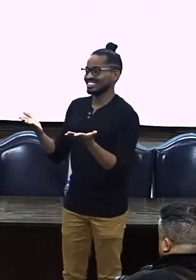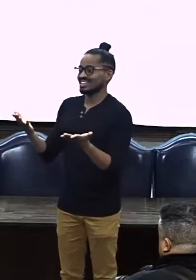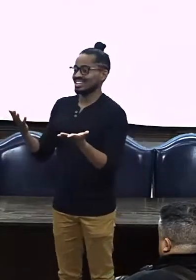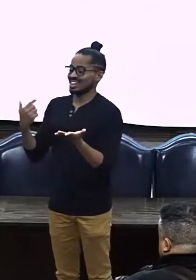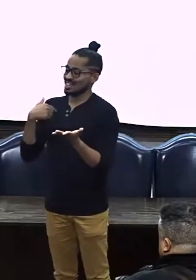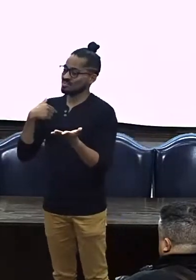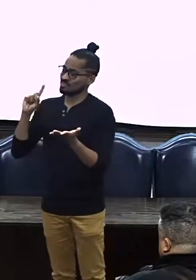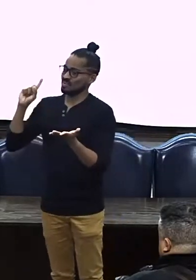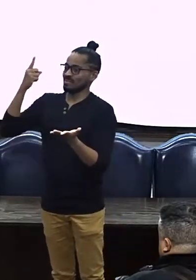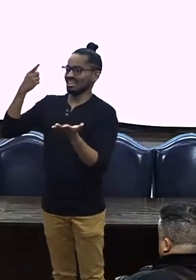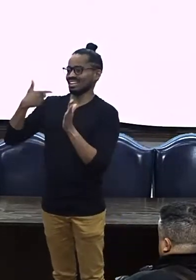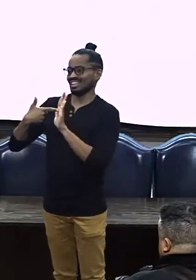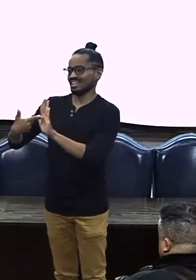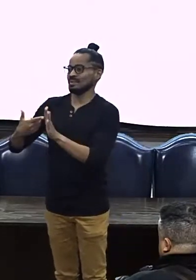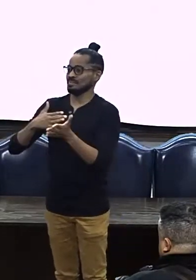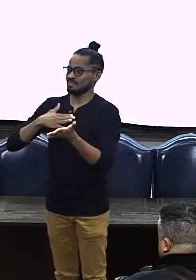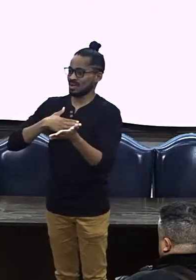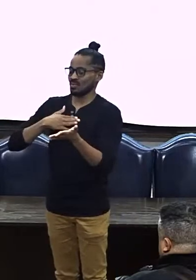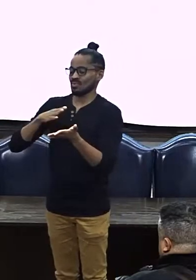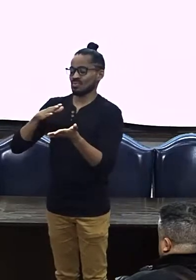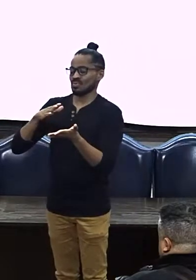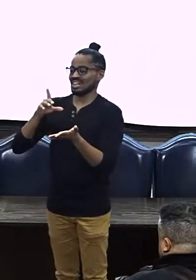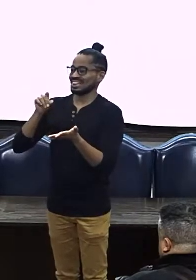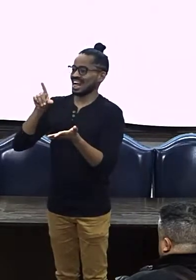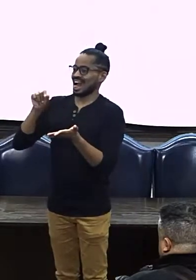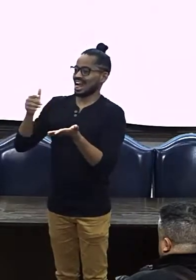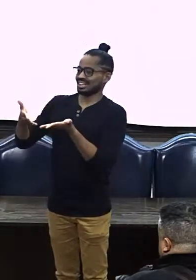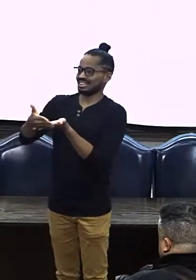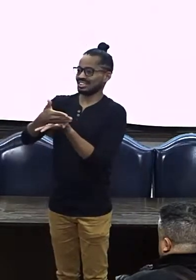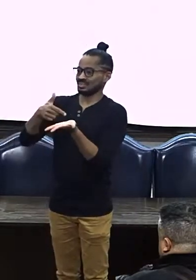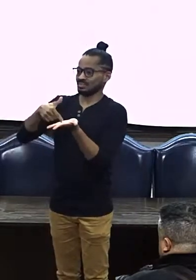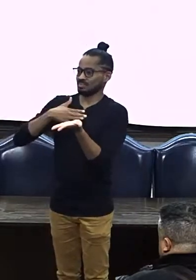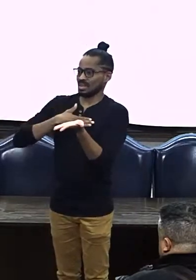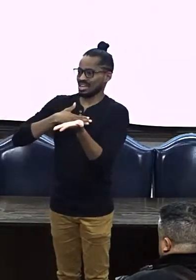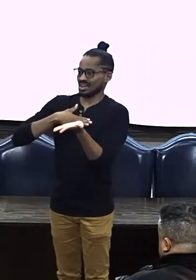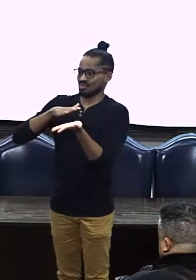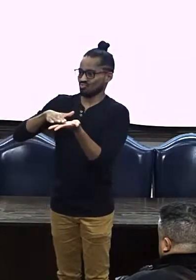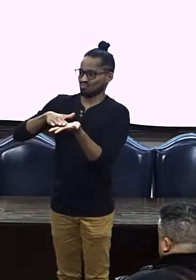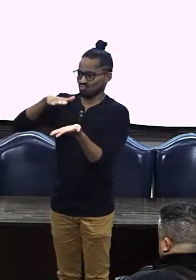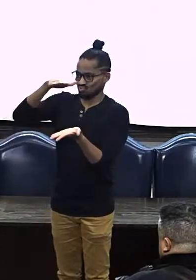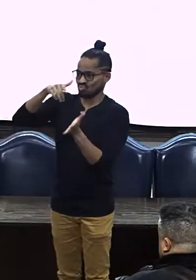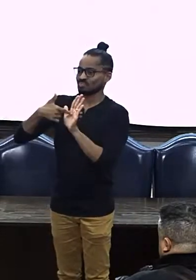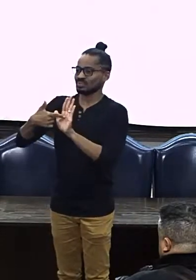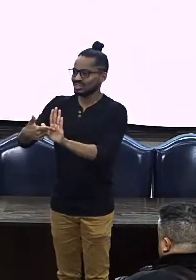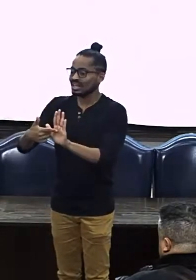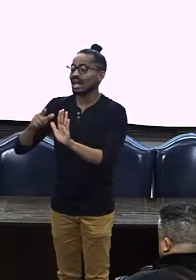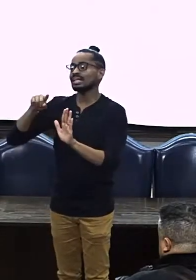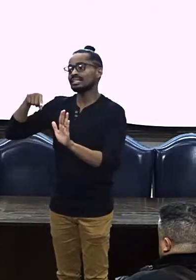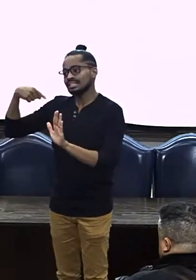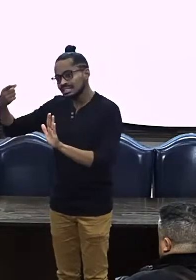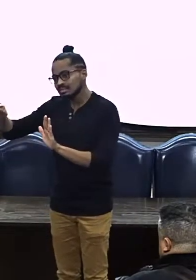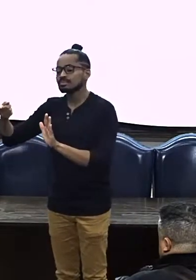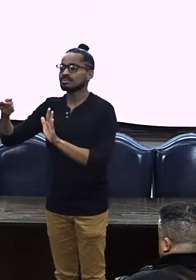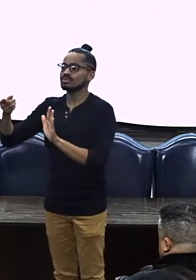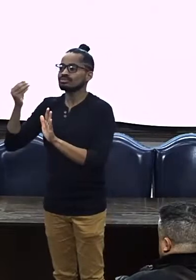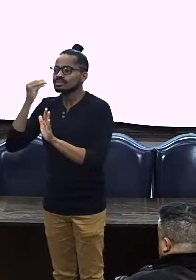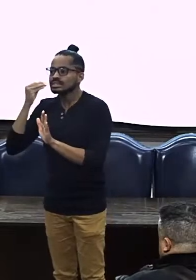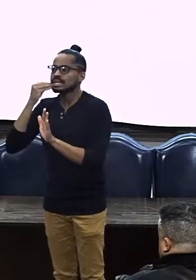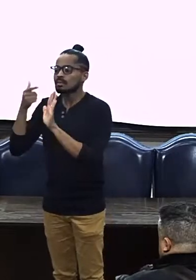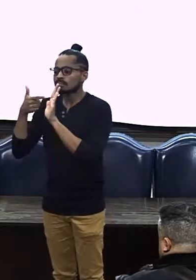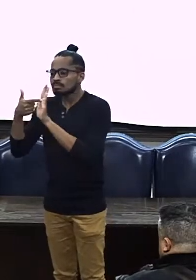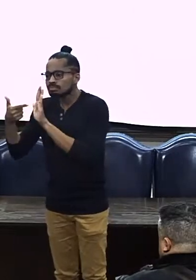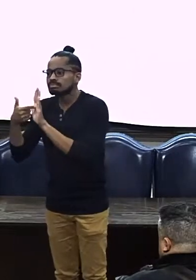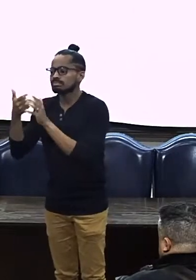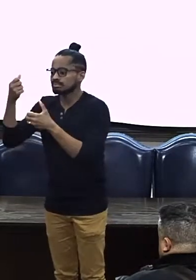data, and then I want to share with you my journey into trying to understand the CD